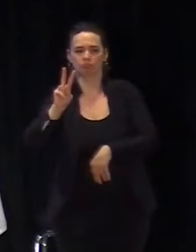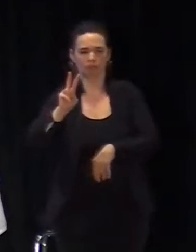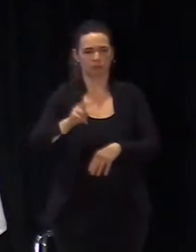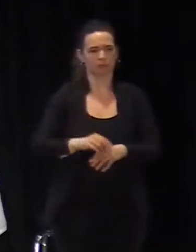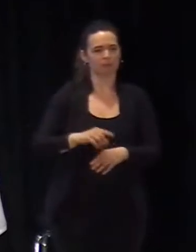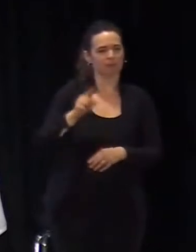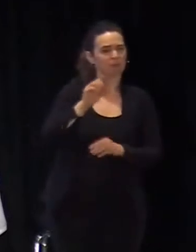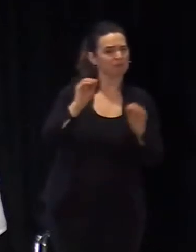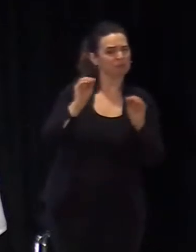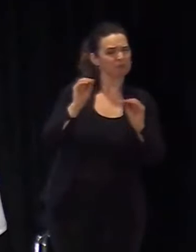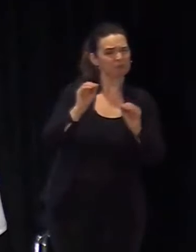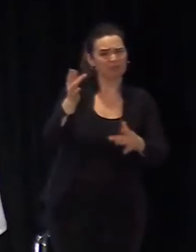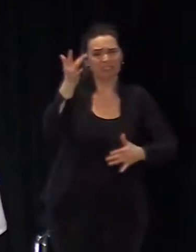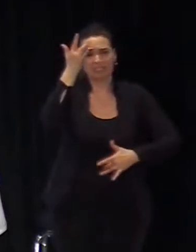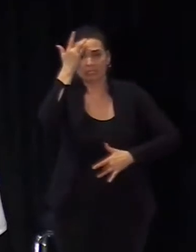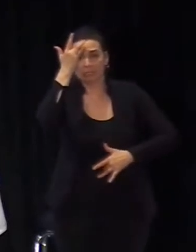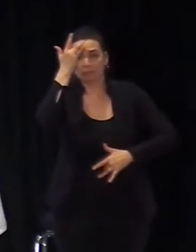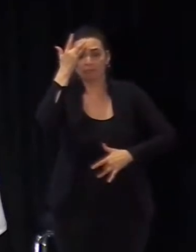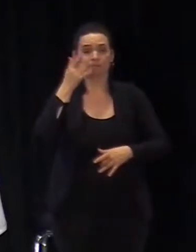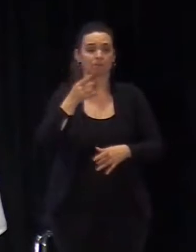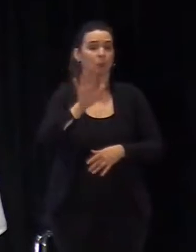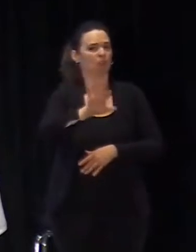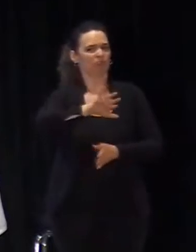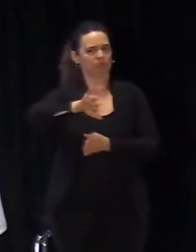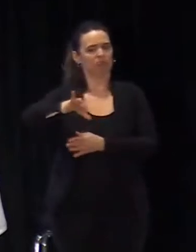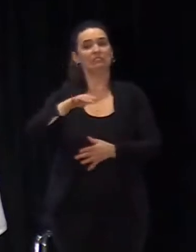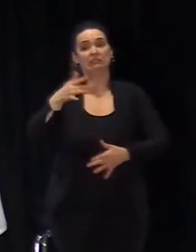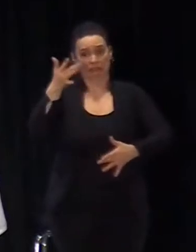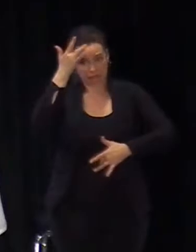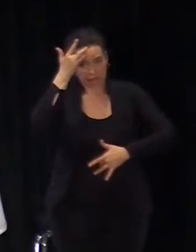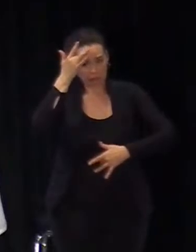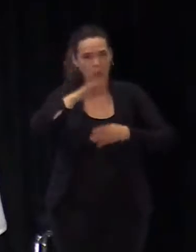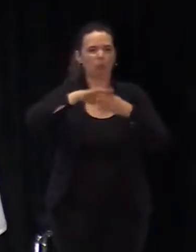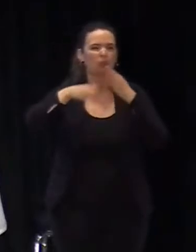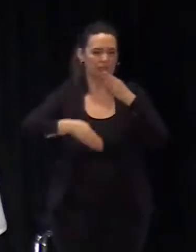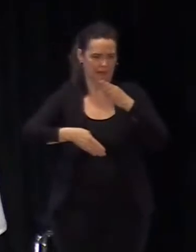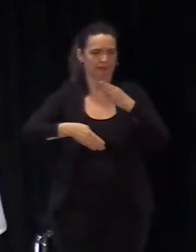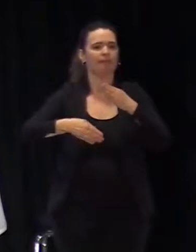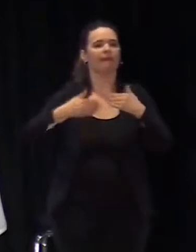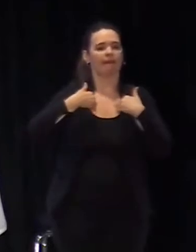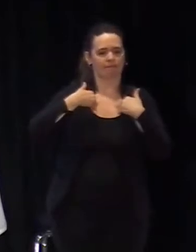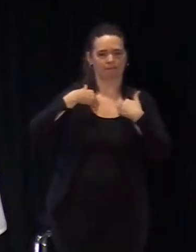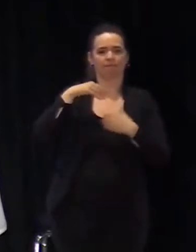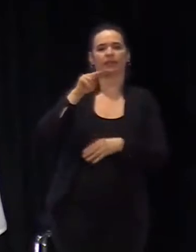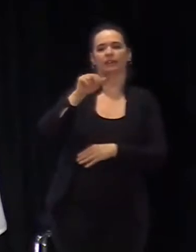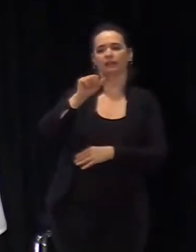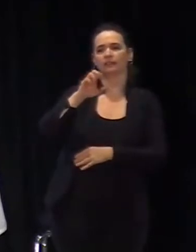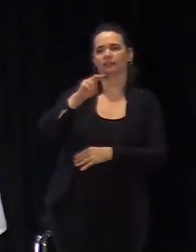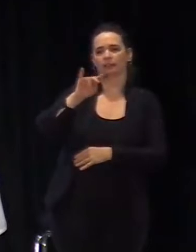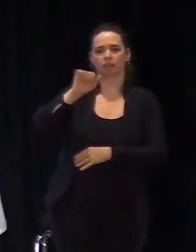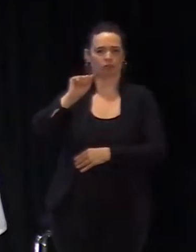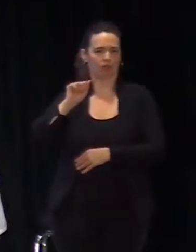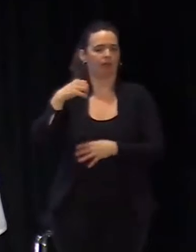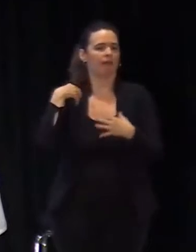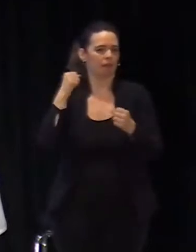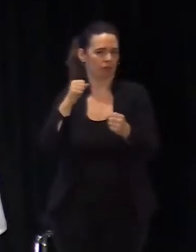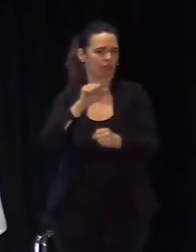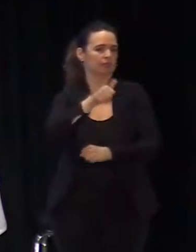Our rapid testing, we now have, again, demand has dropped. Part of the reason demand drops